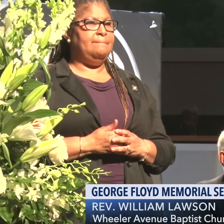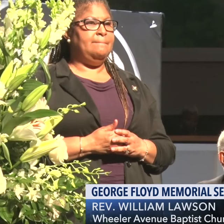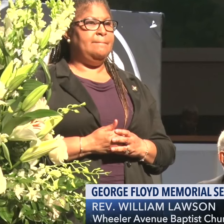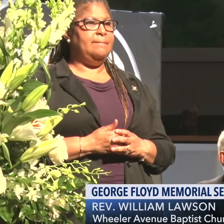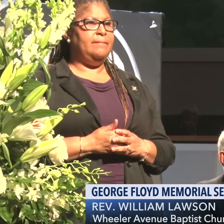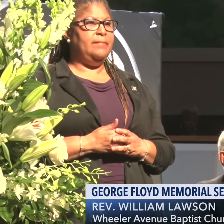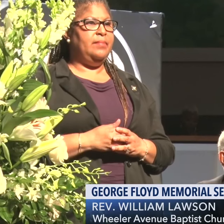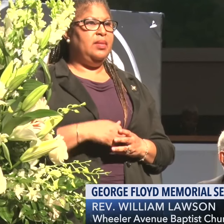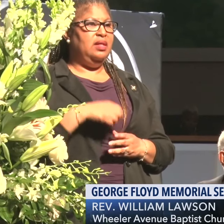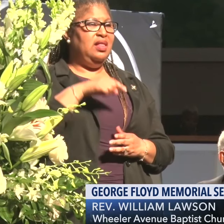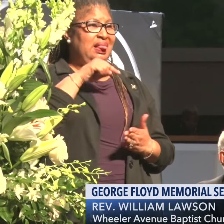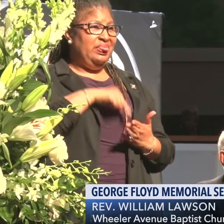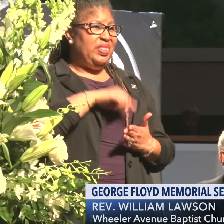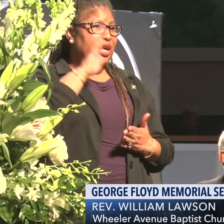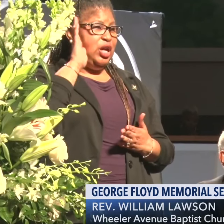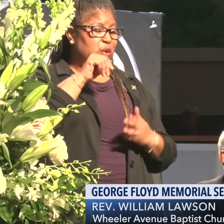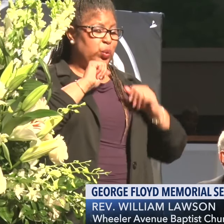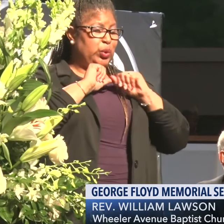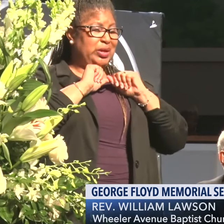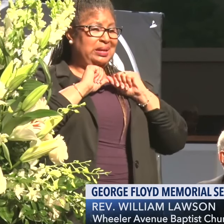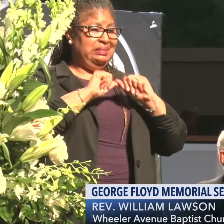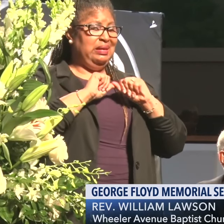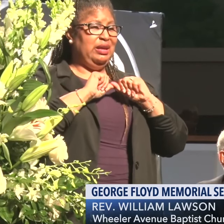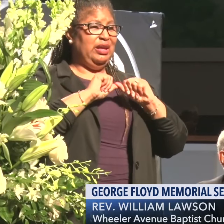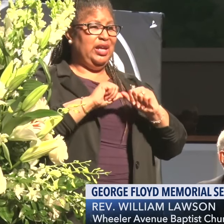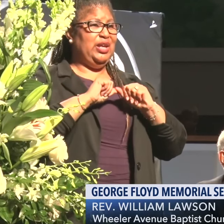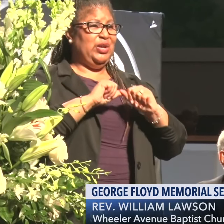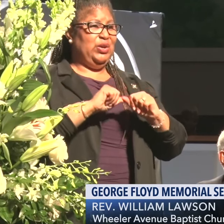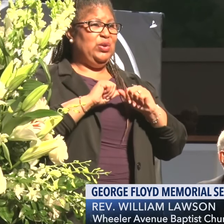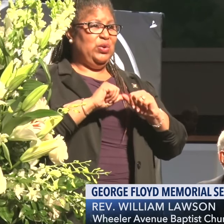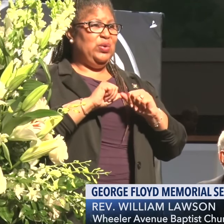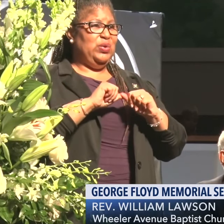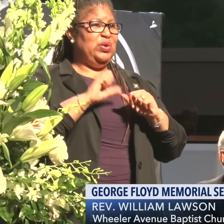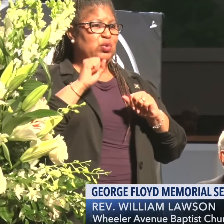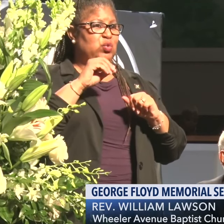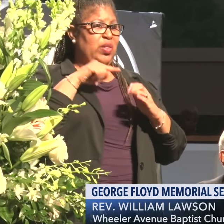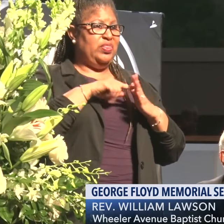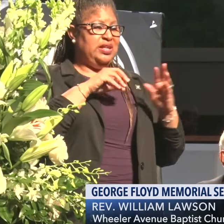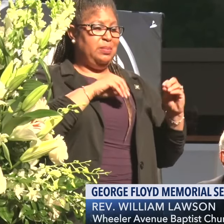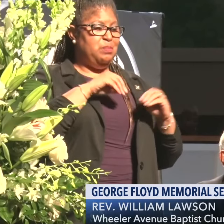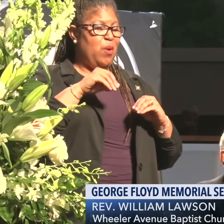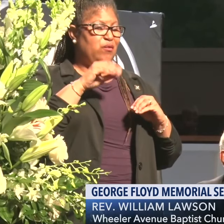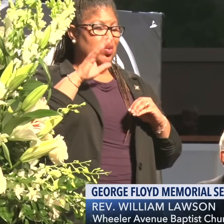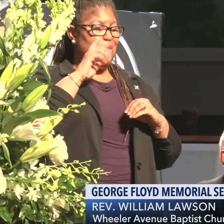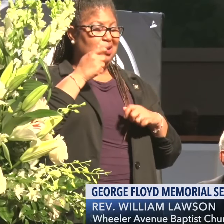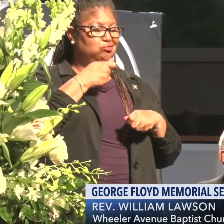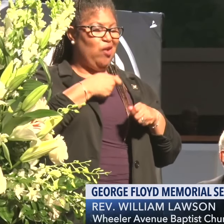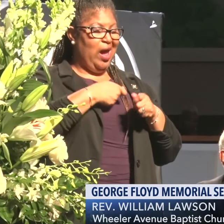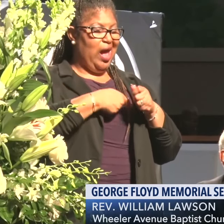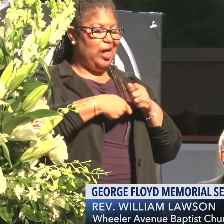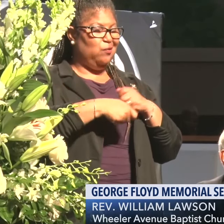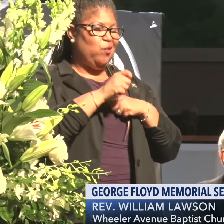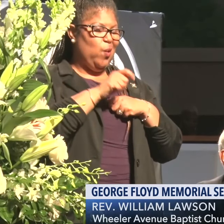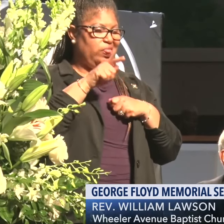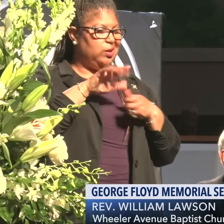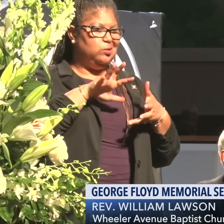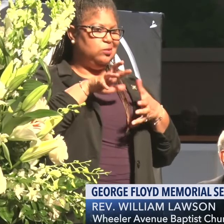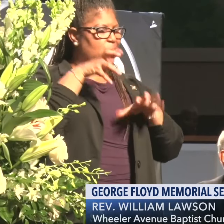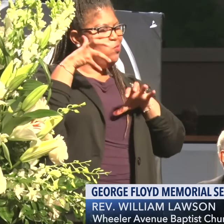But but that this shall continue so that this movement will transform this corrupt